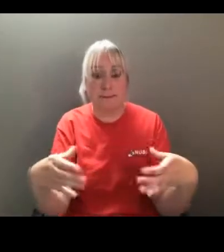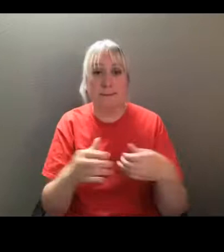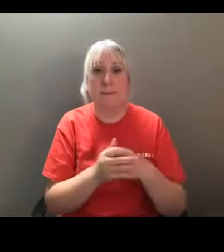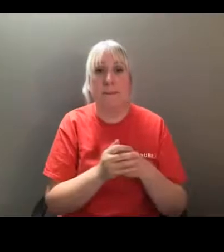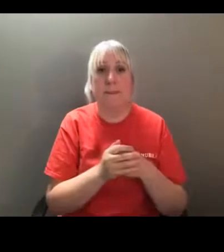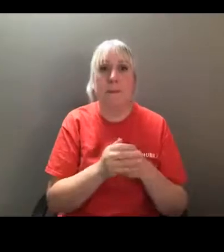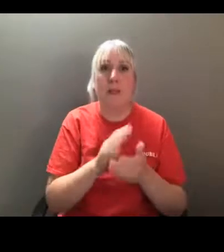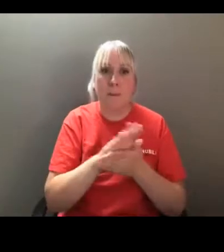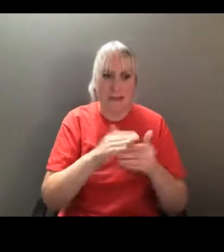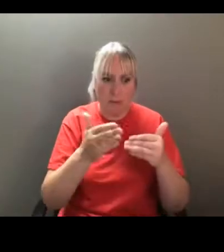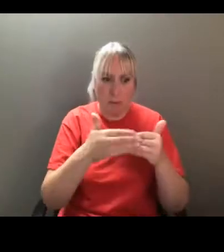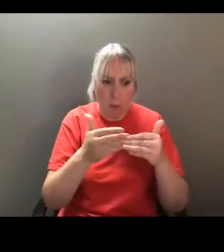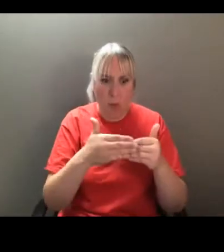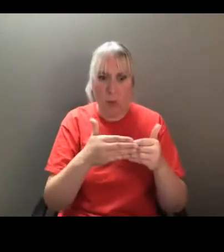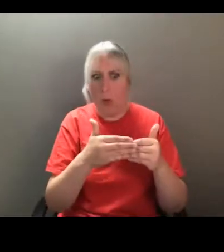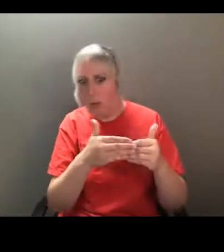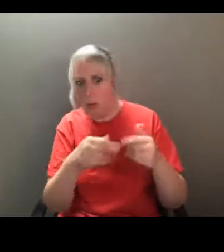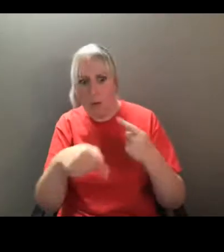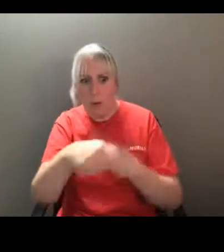in the workforce.